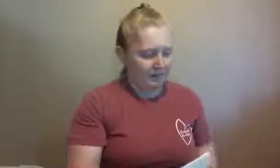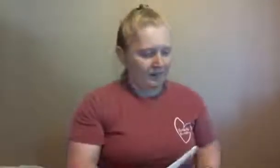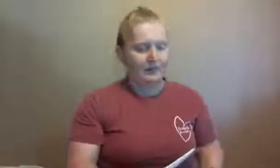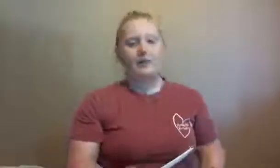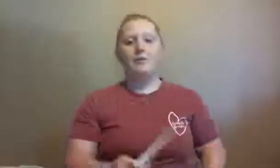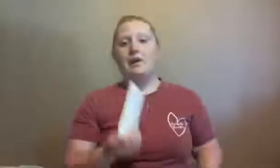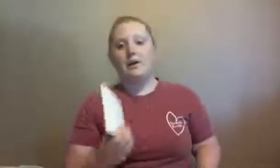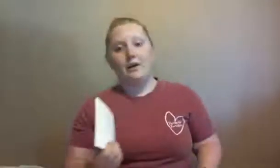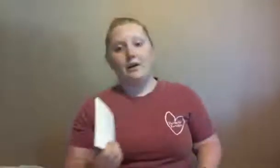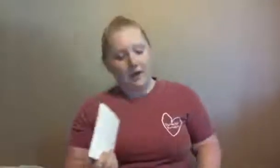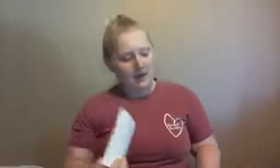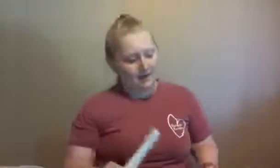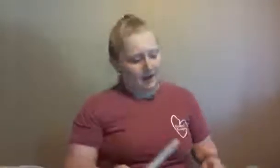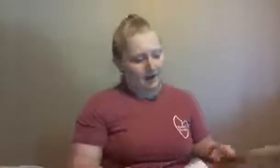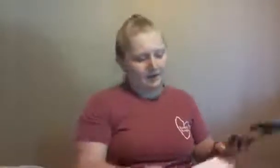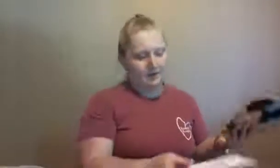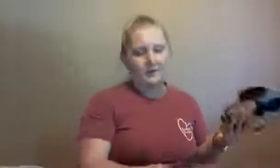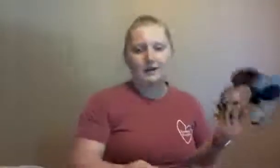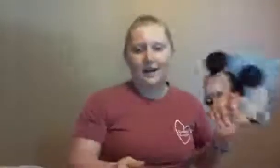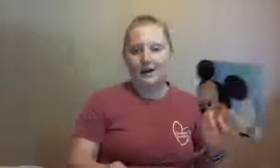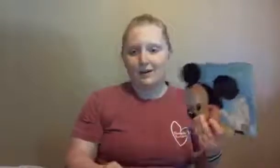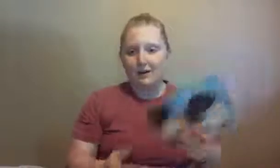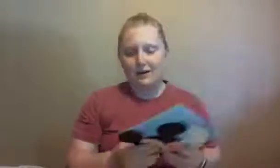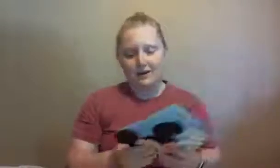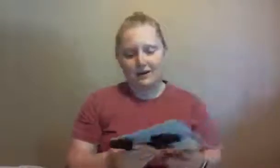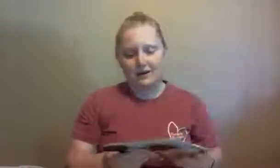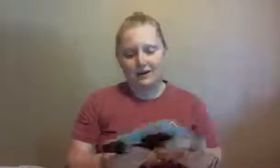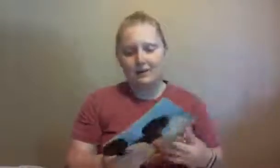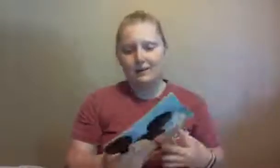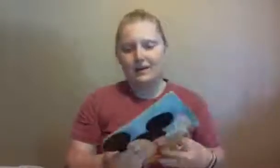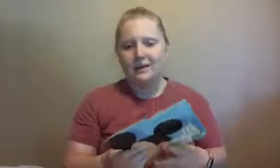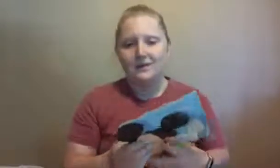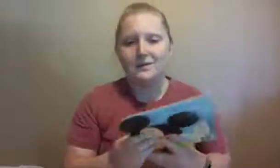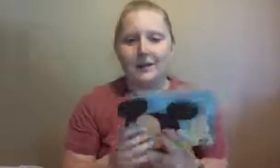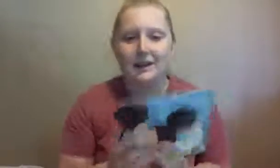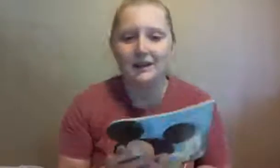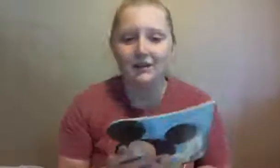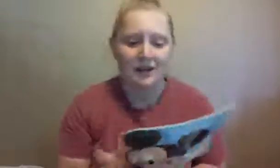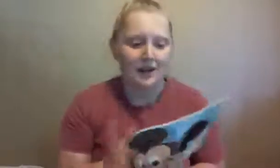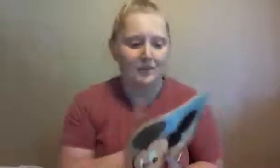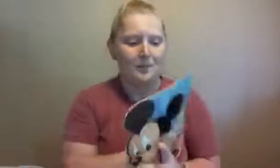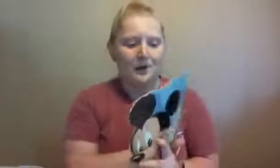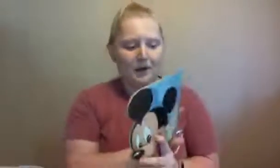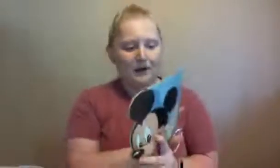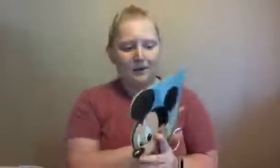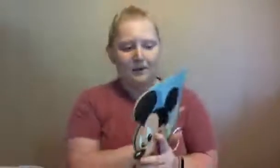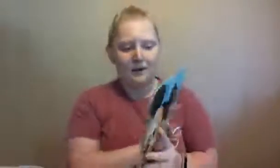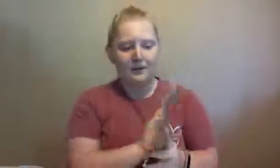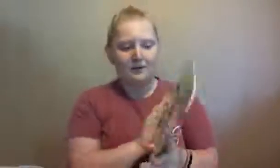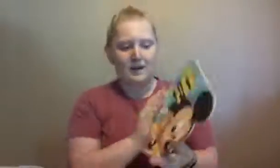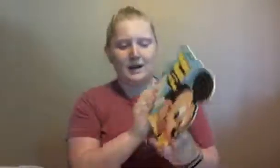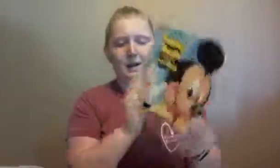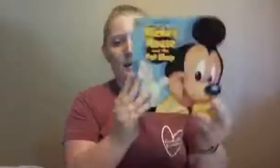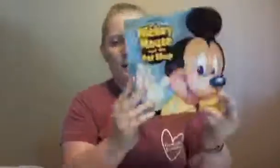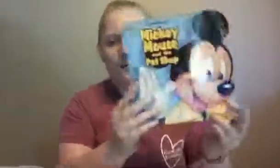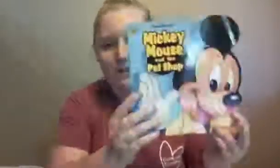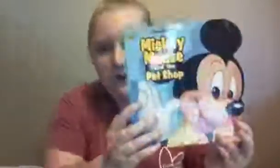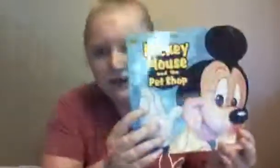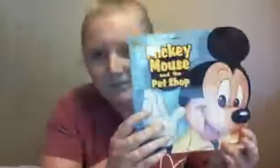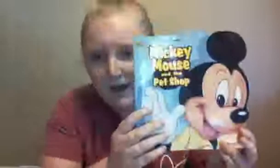went through and we know all the pet signs. So now what we're going to do is we're going to read a book. We're going to read Mickey